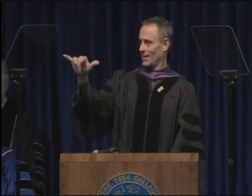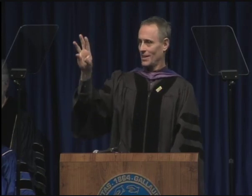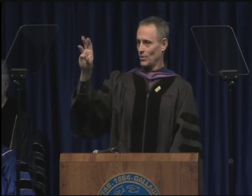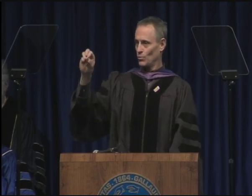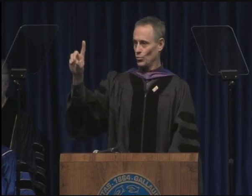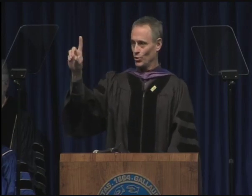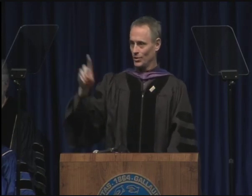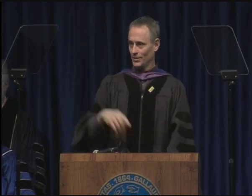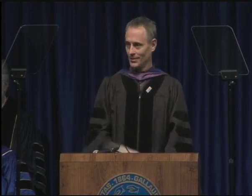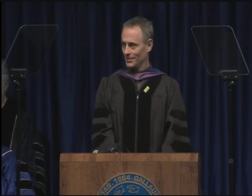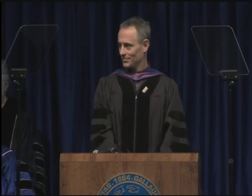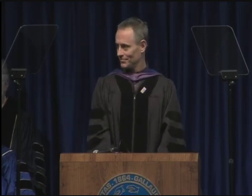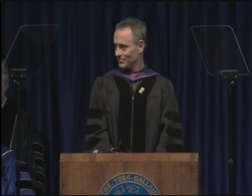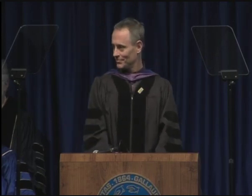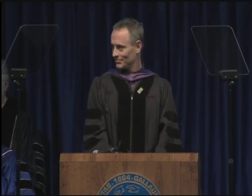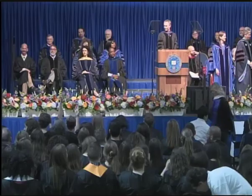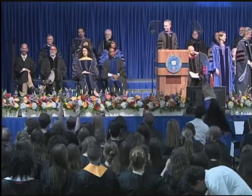Barry Haywood.